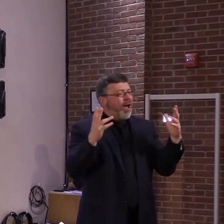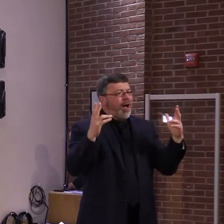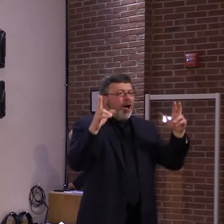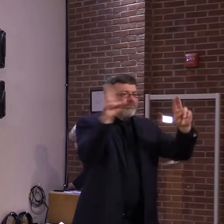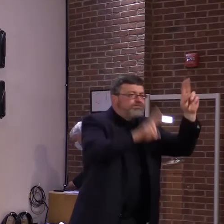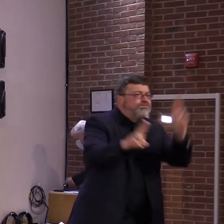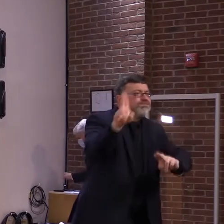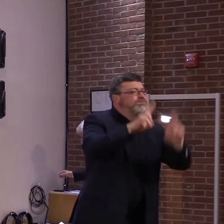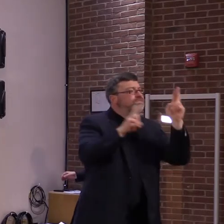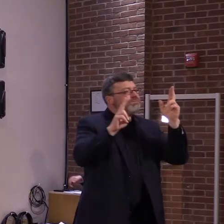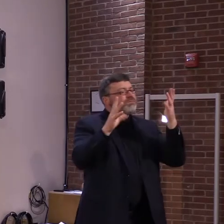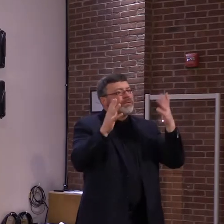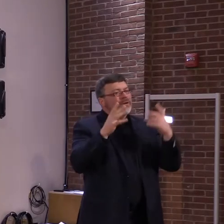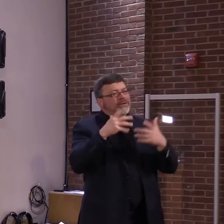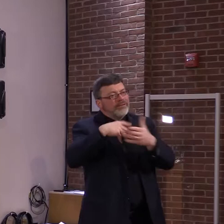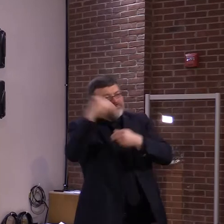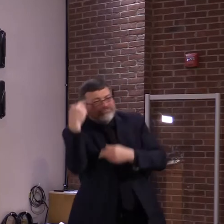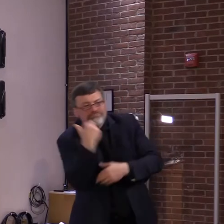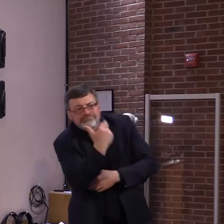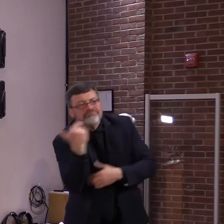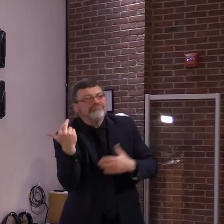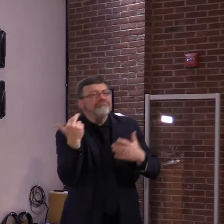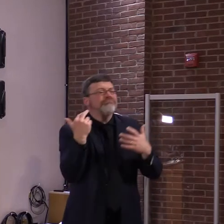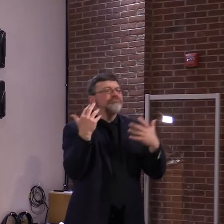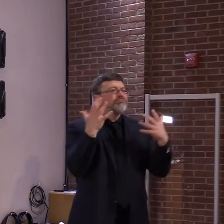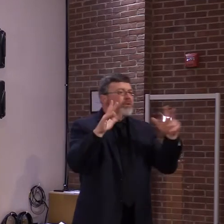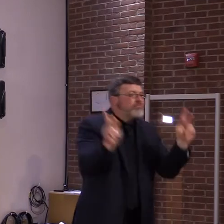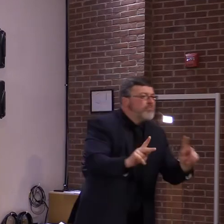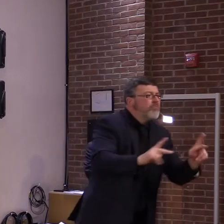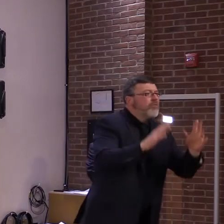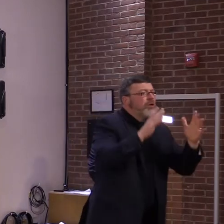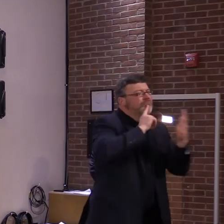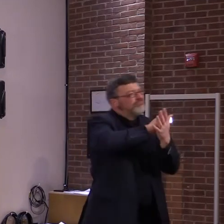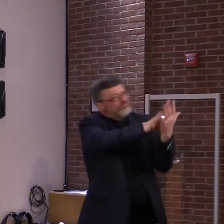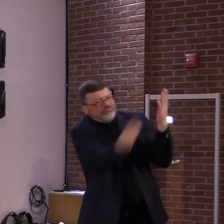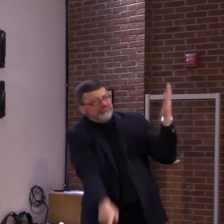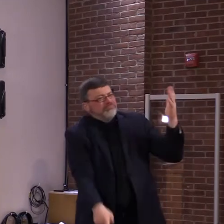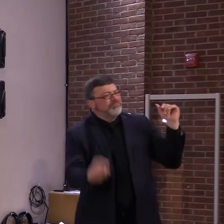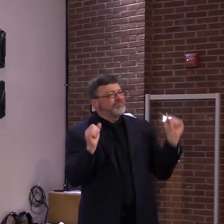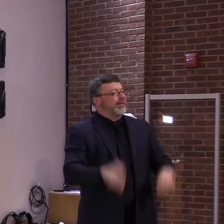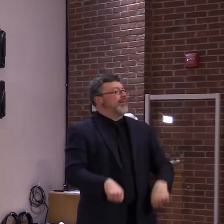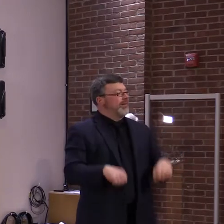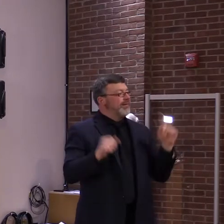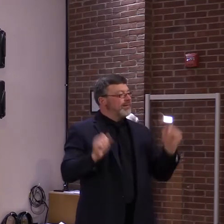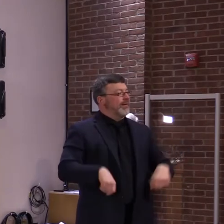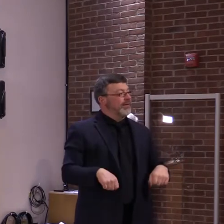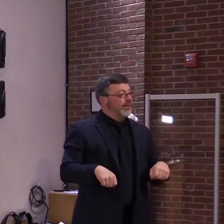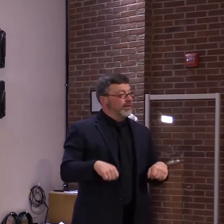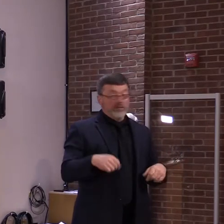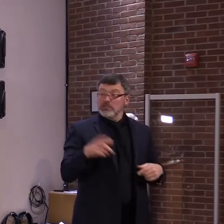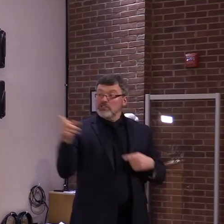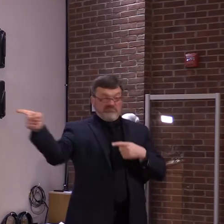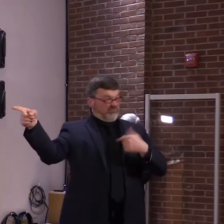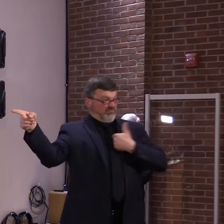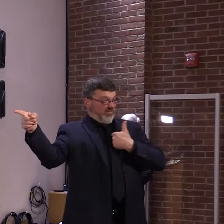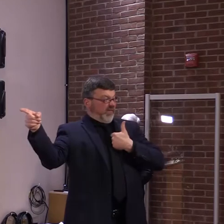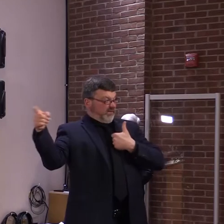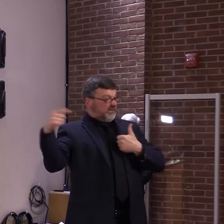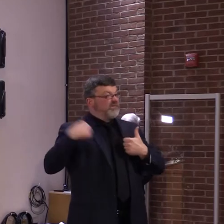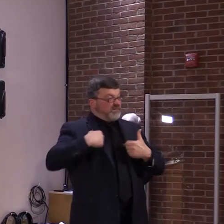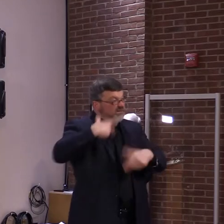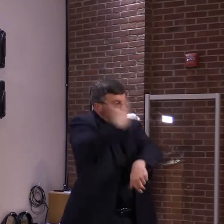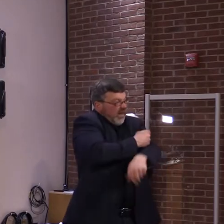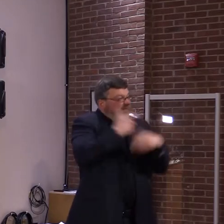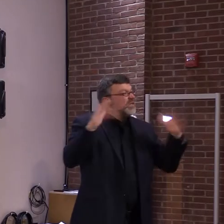for us all if we get vaccinated and help each other get vaccinated. Let's turn COVID from the disease we once feared to